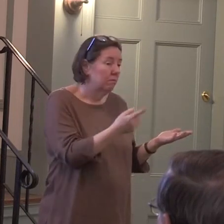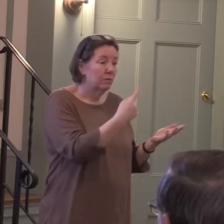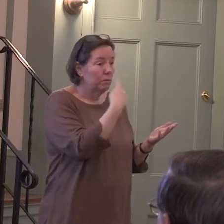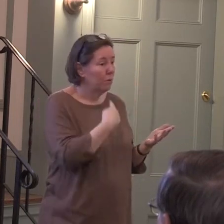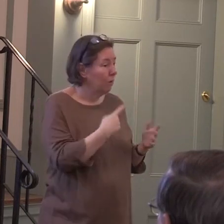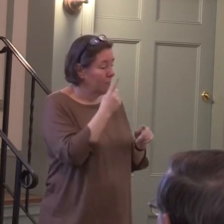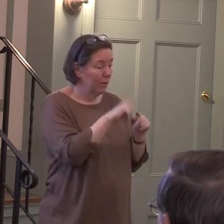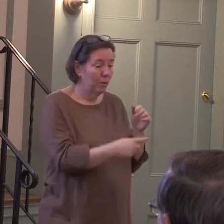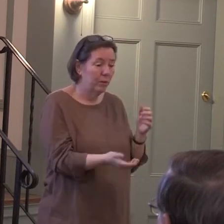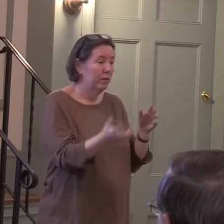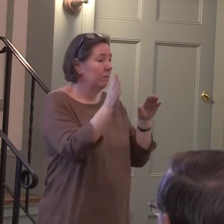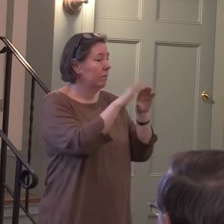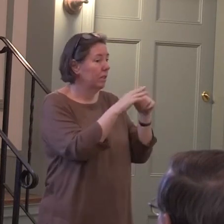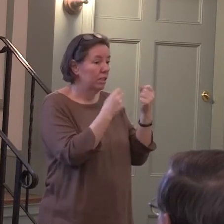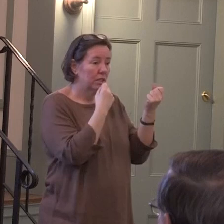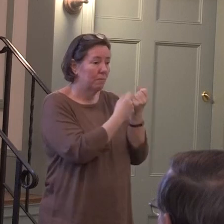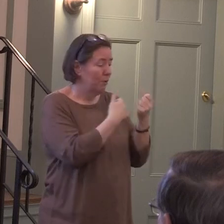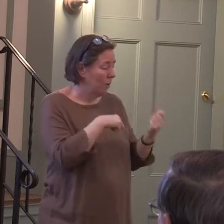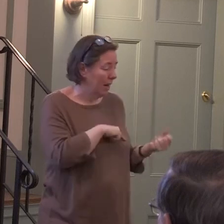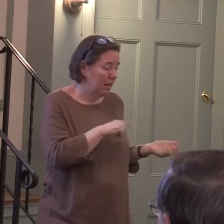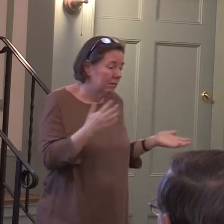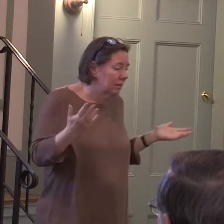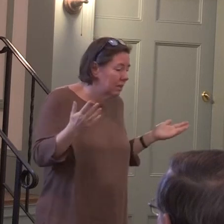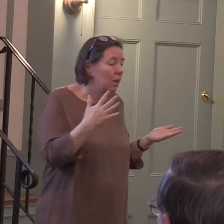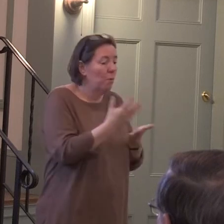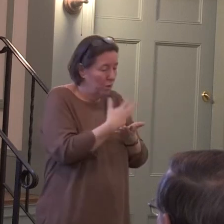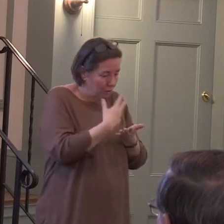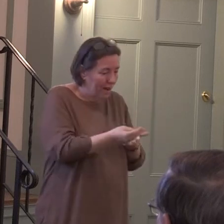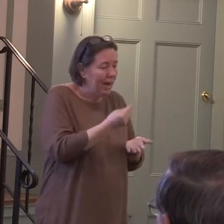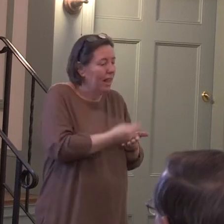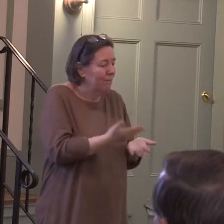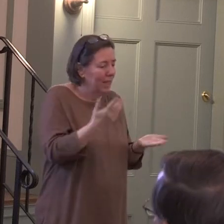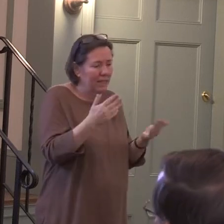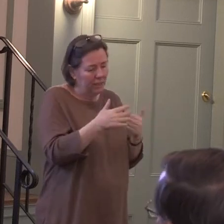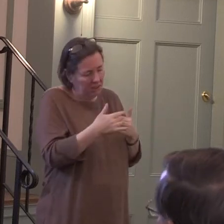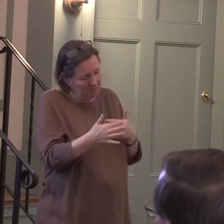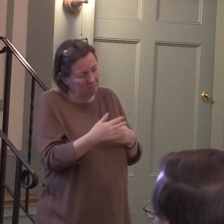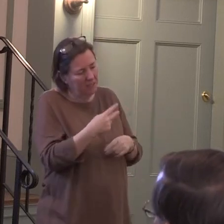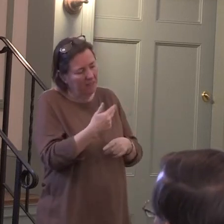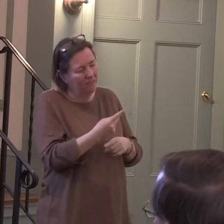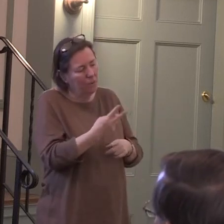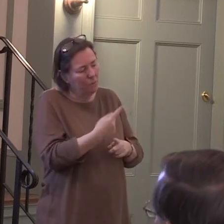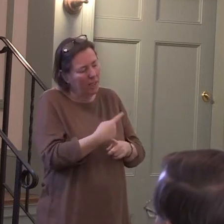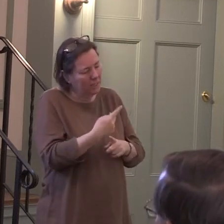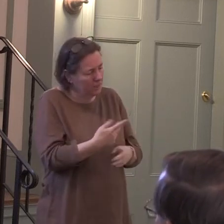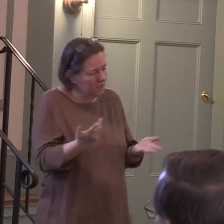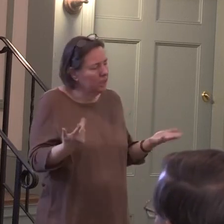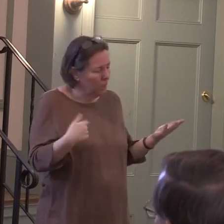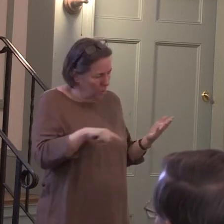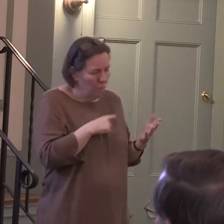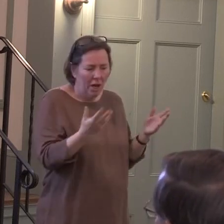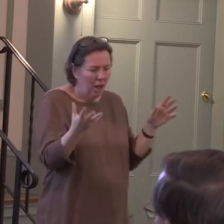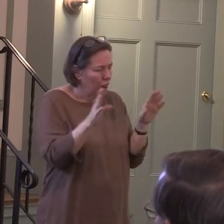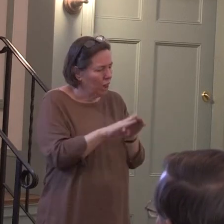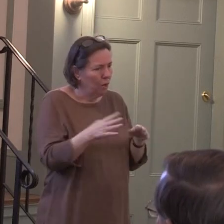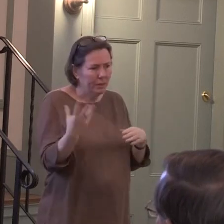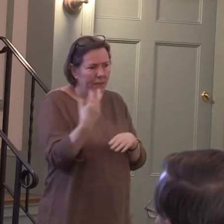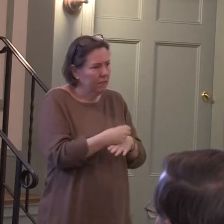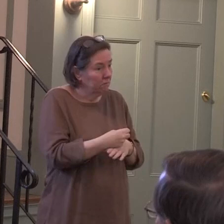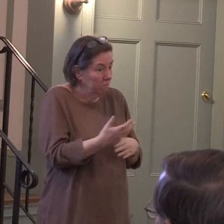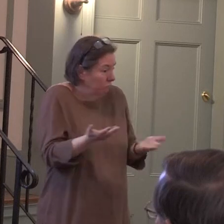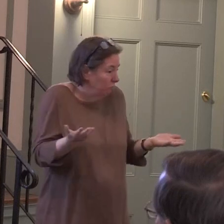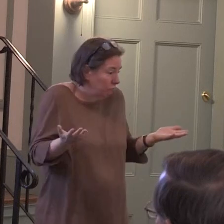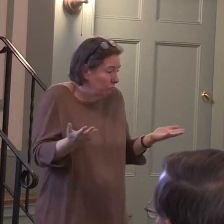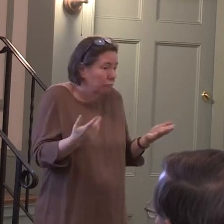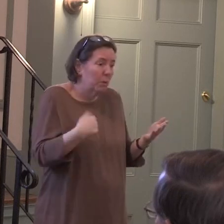just said you couldn't support us. We're going to run out of money in a matter of months. So if you can't help us,